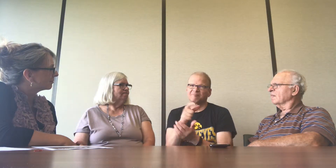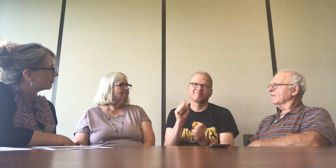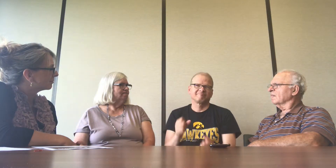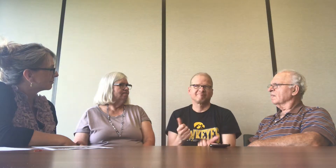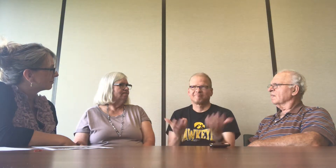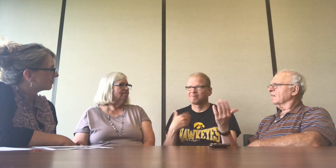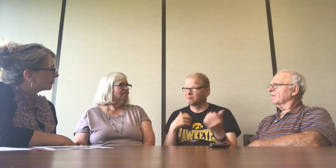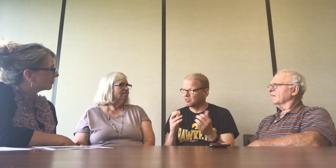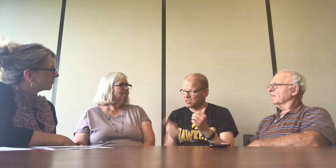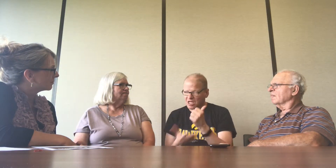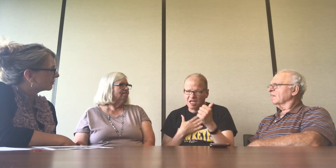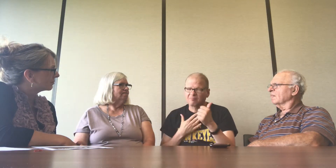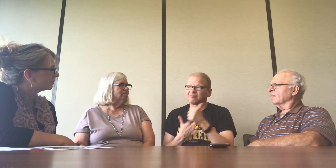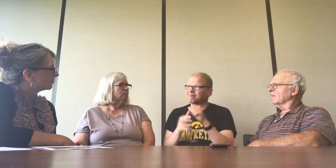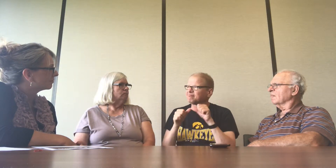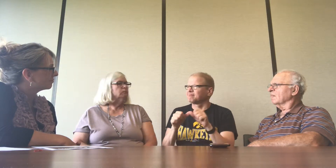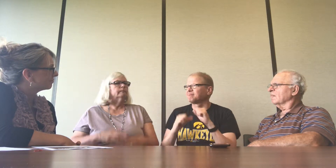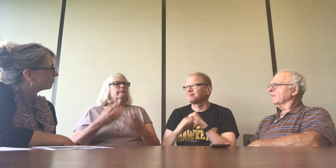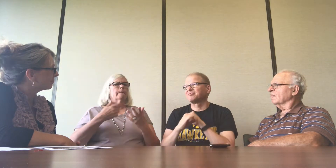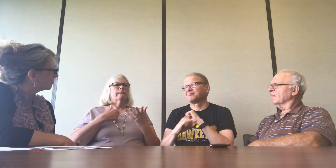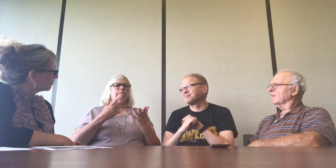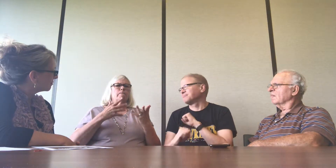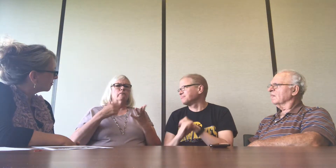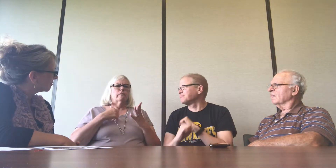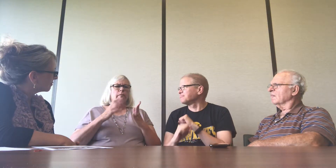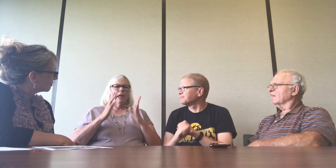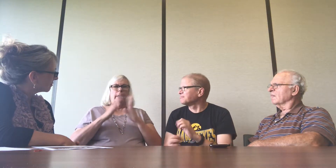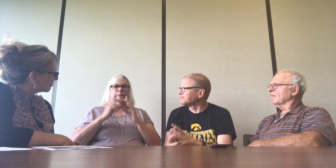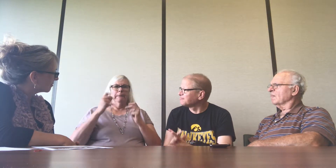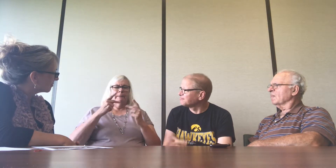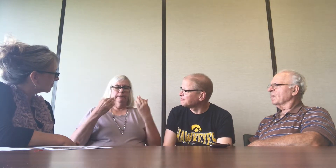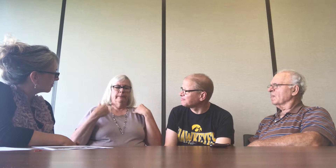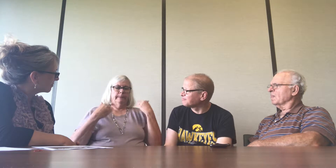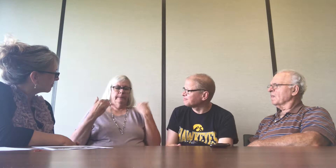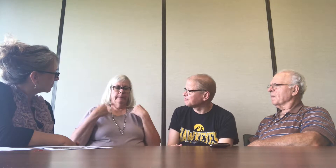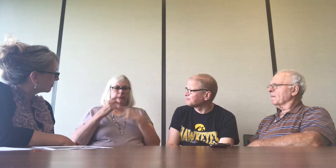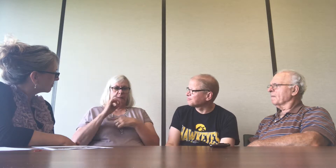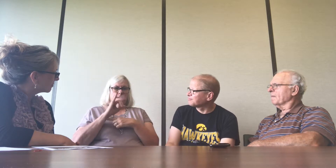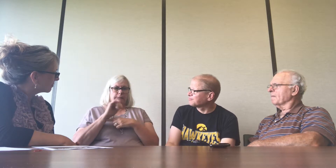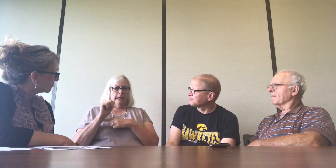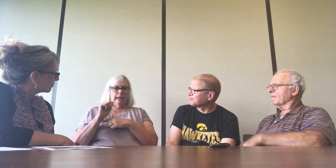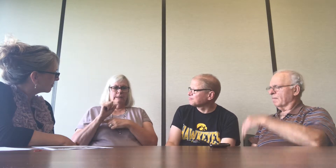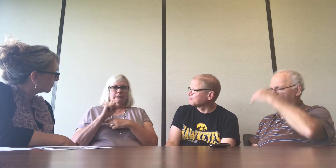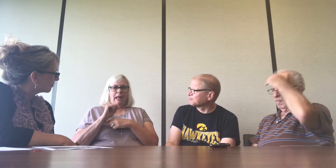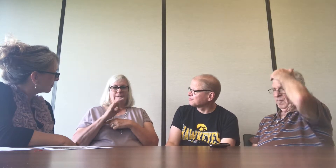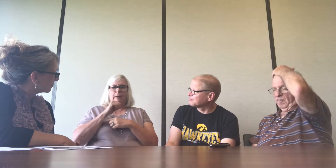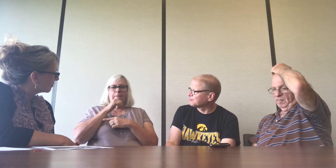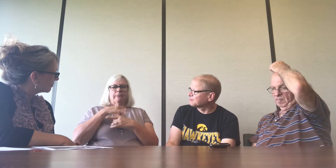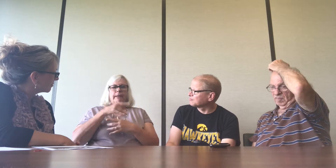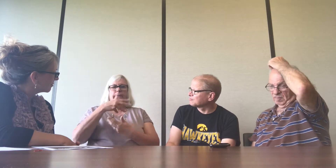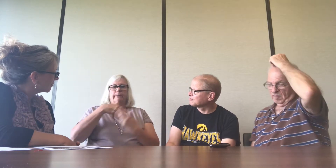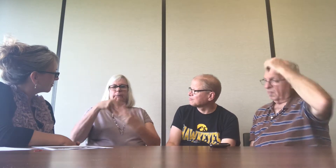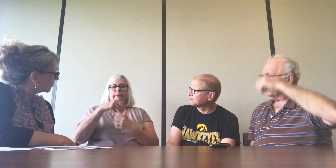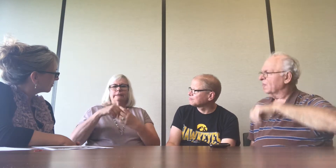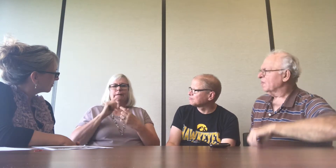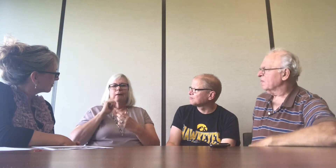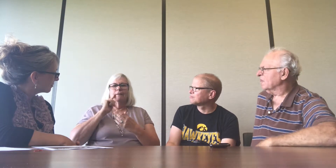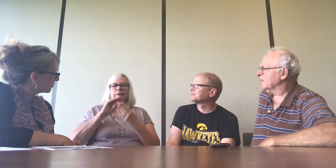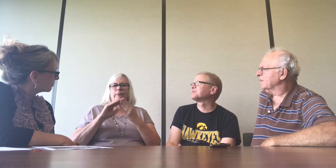Albert, keep promoting your services. Let victims know that you're here to help them. Shirley, I've also noticed